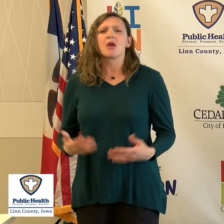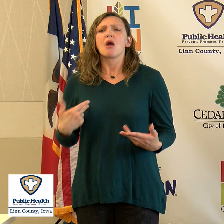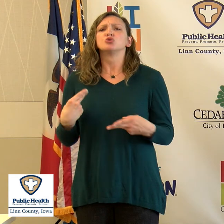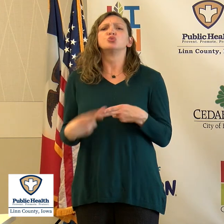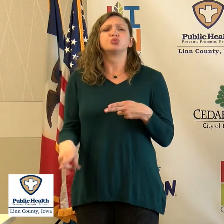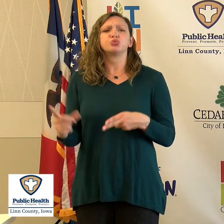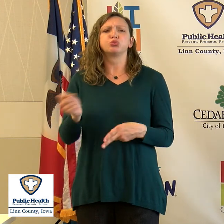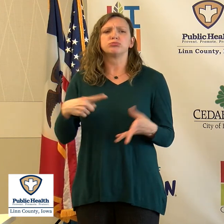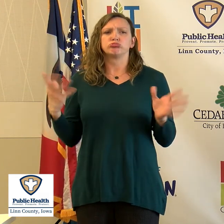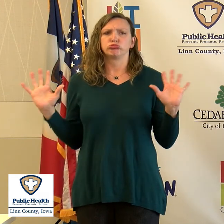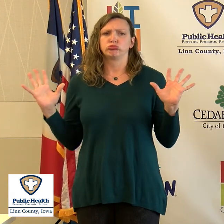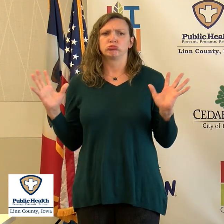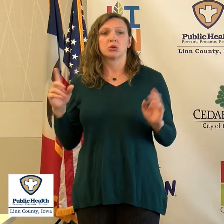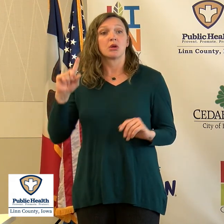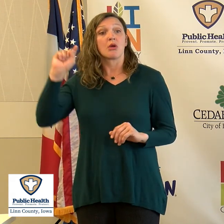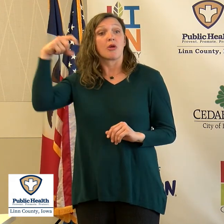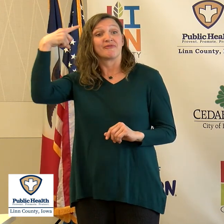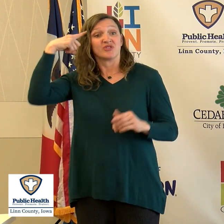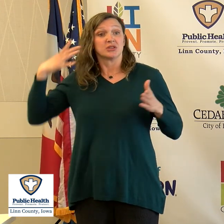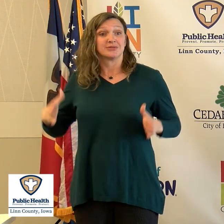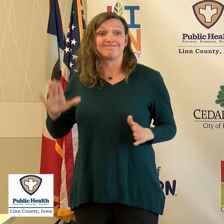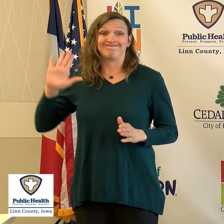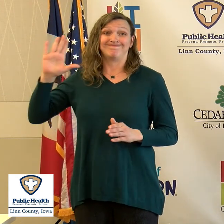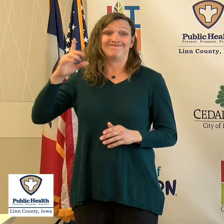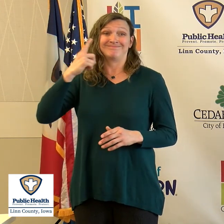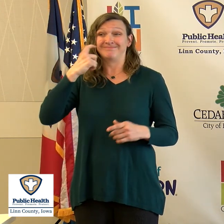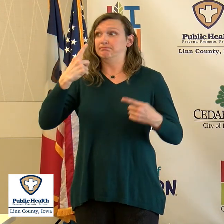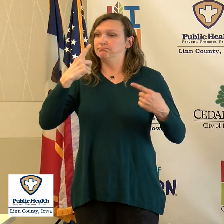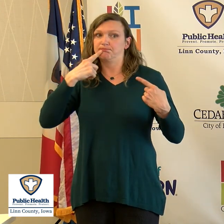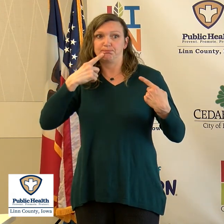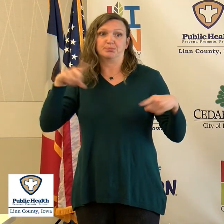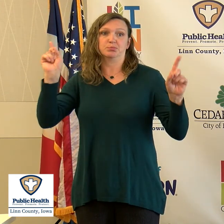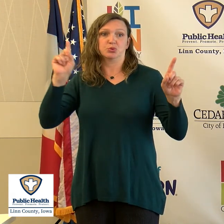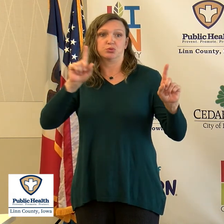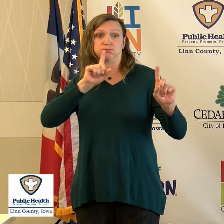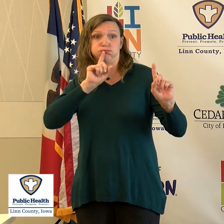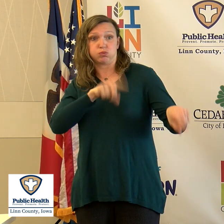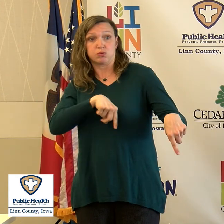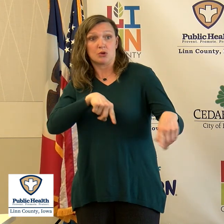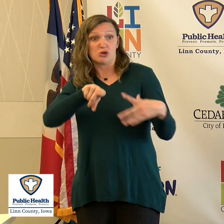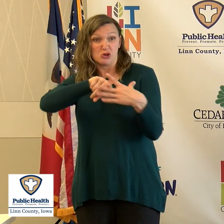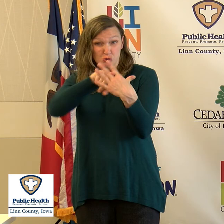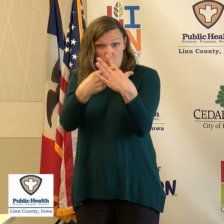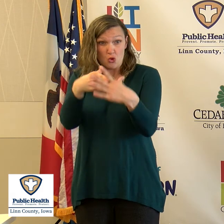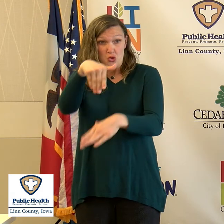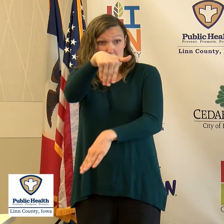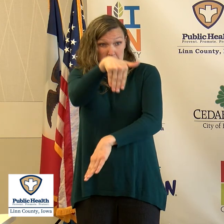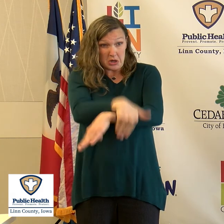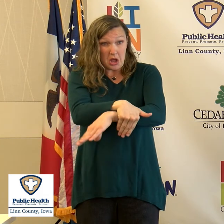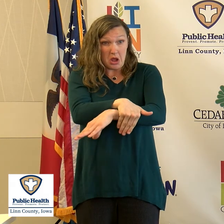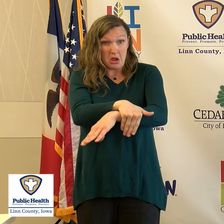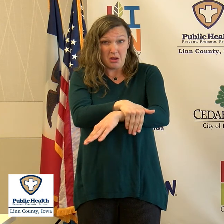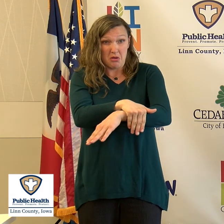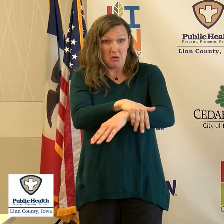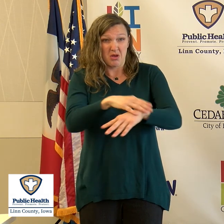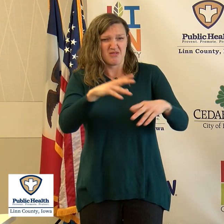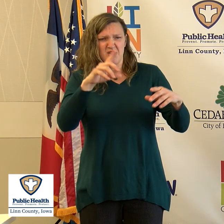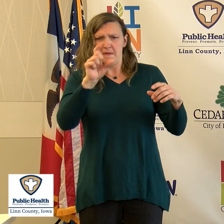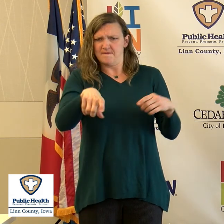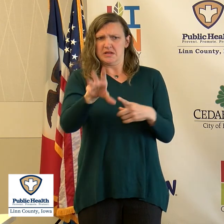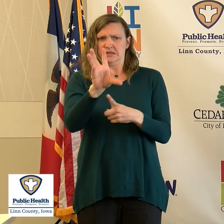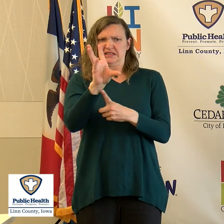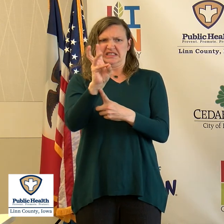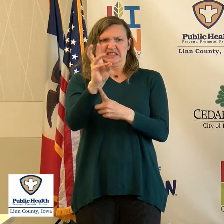the governor's order starting tonight for RMCC Region 6, just for clarification, how is this